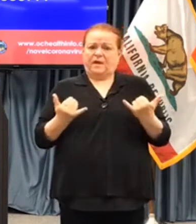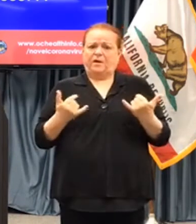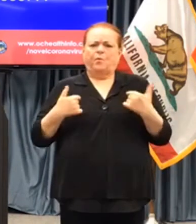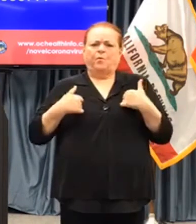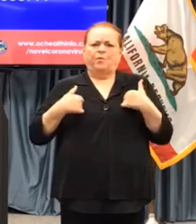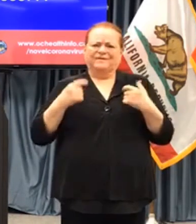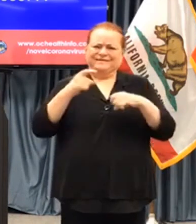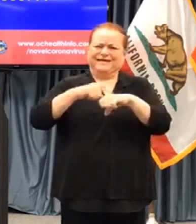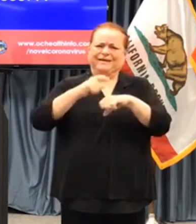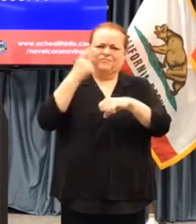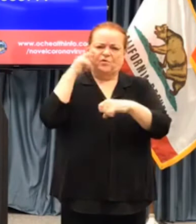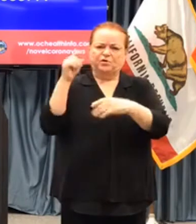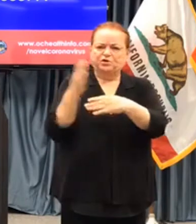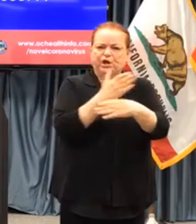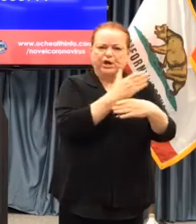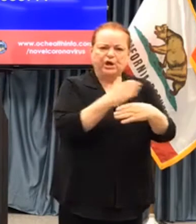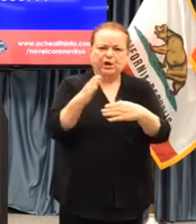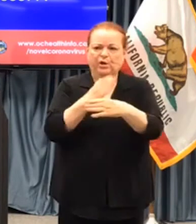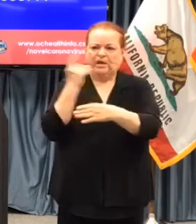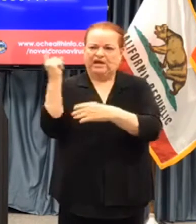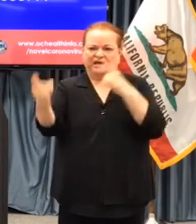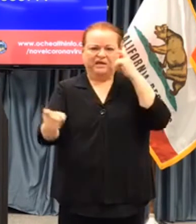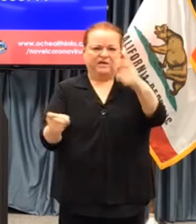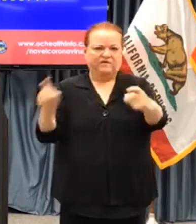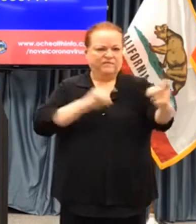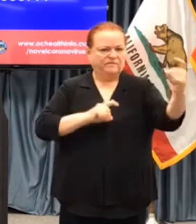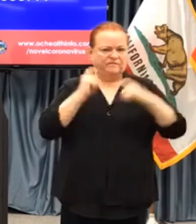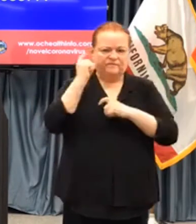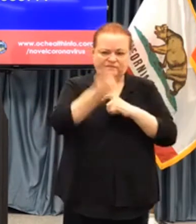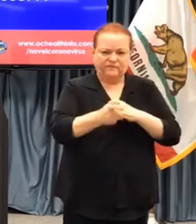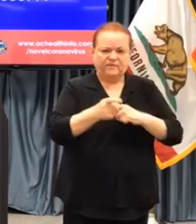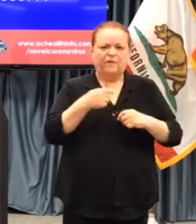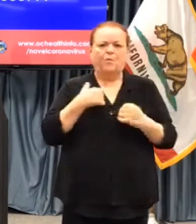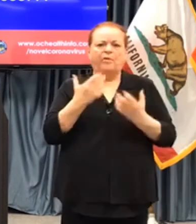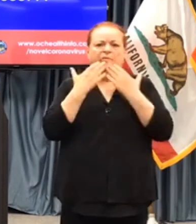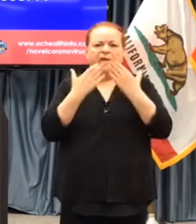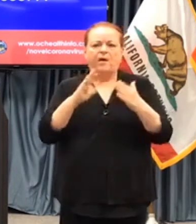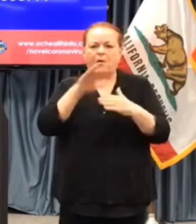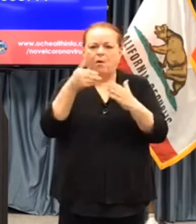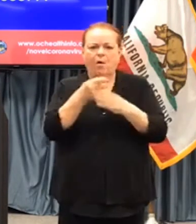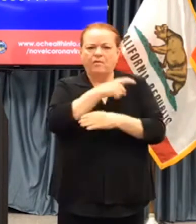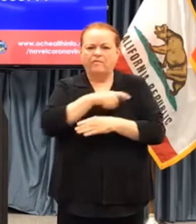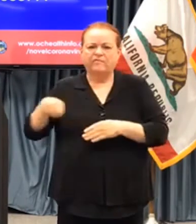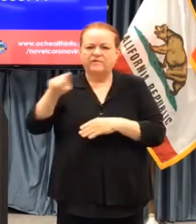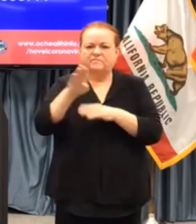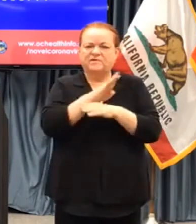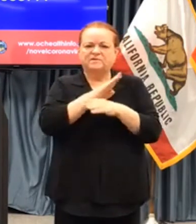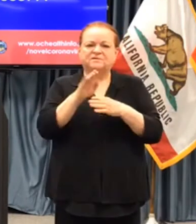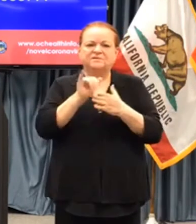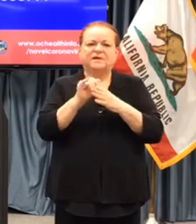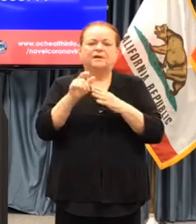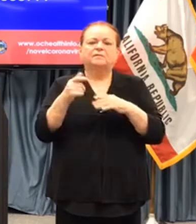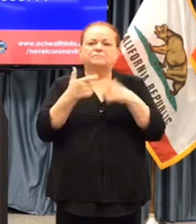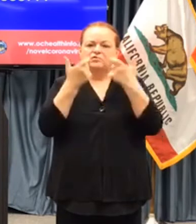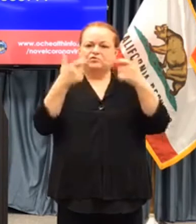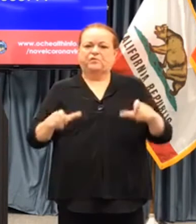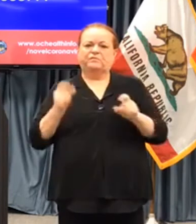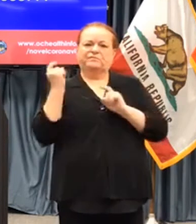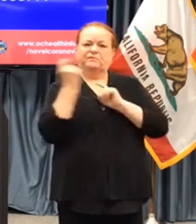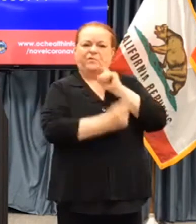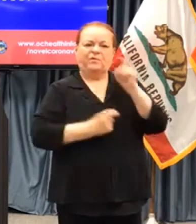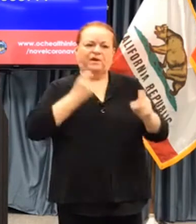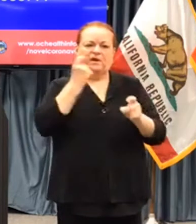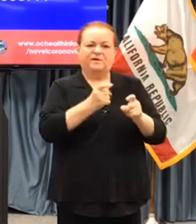We are all in this together. I want to thank you all of the organizations that generously donated this needed